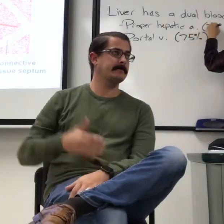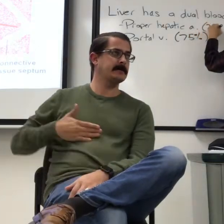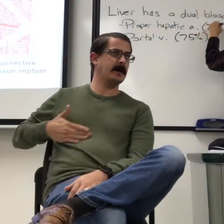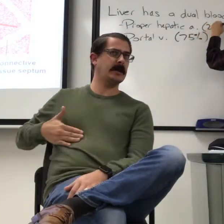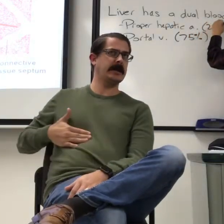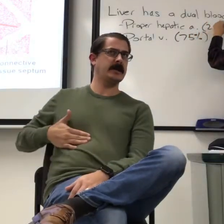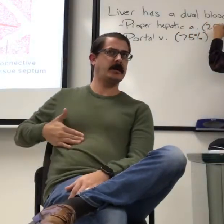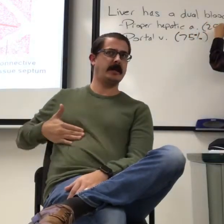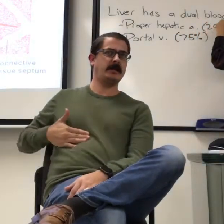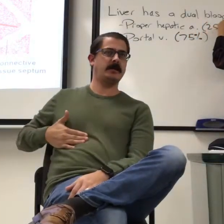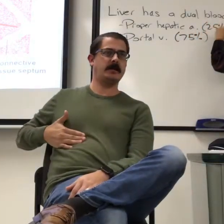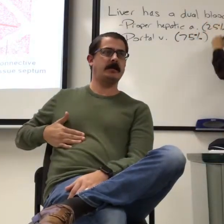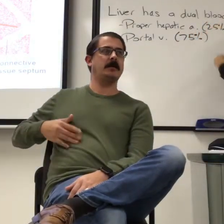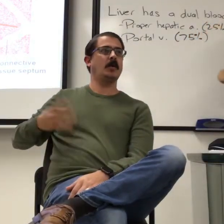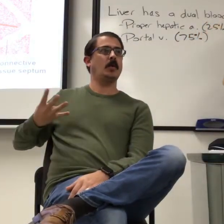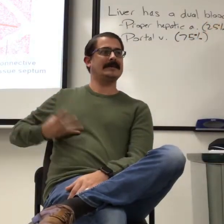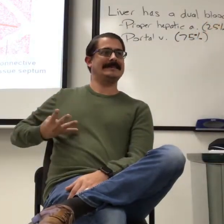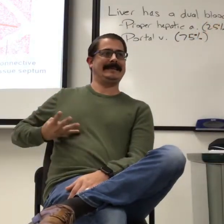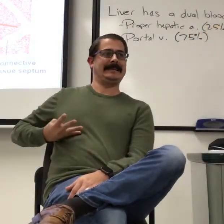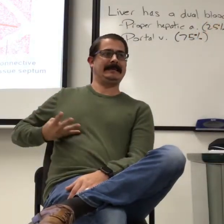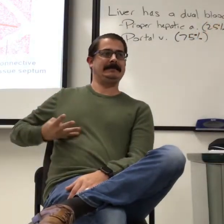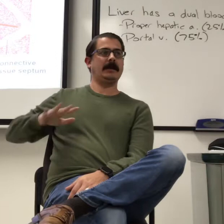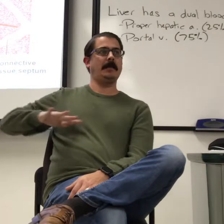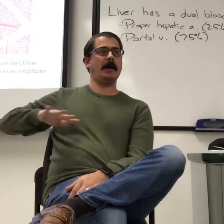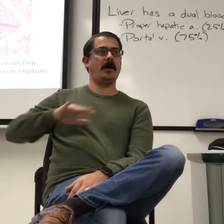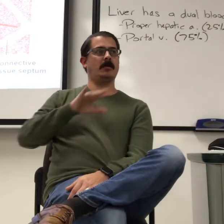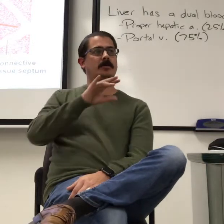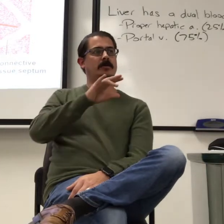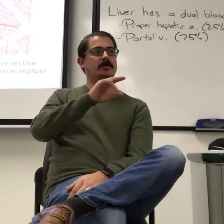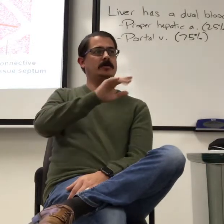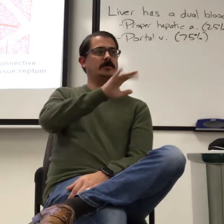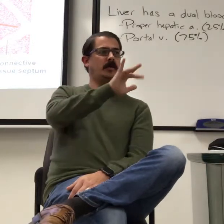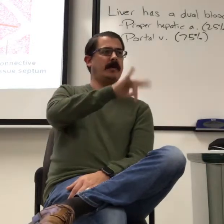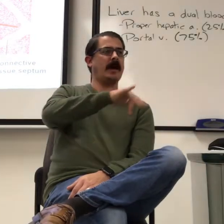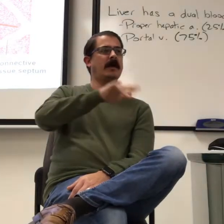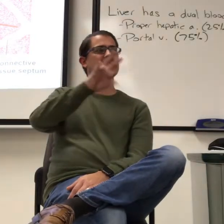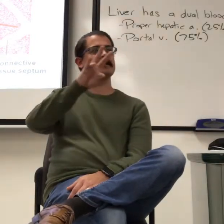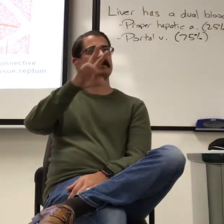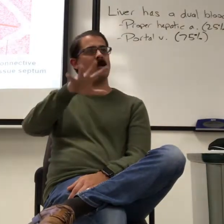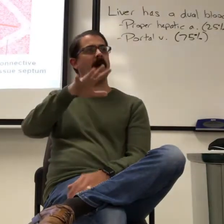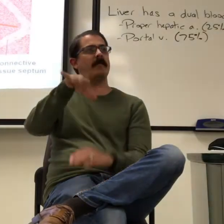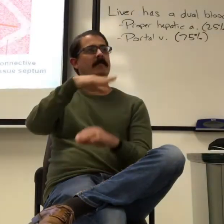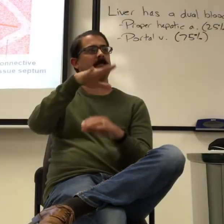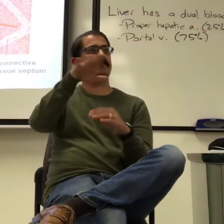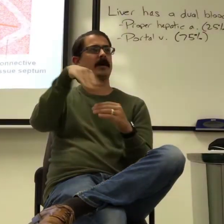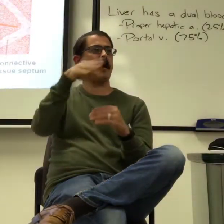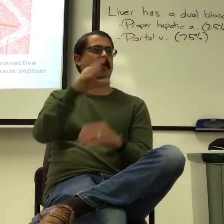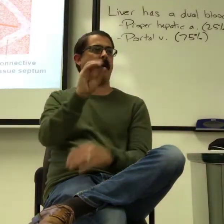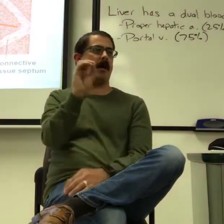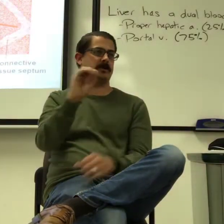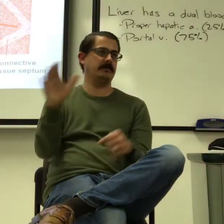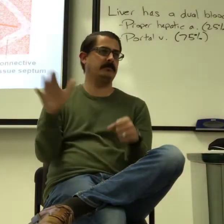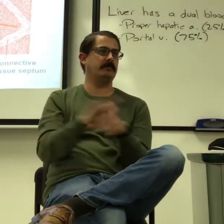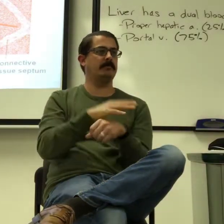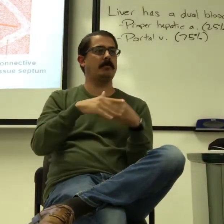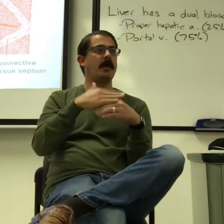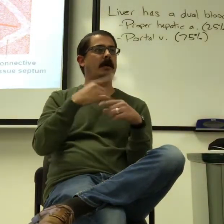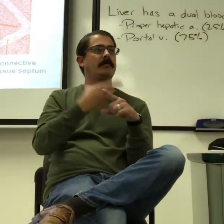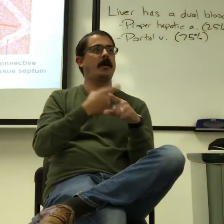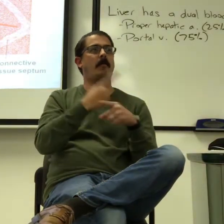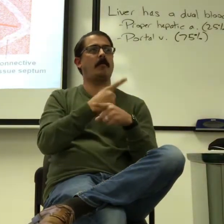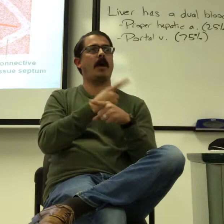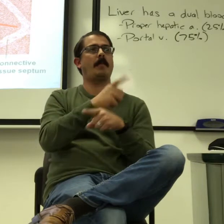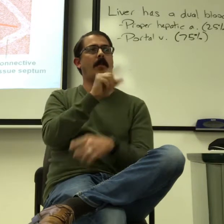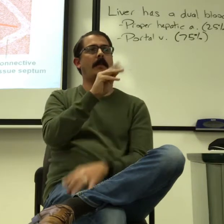about 75-25%. 75% portal blood, about 25% is the oxygen-rich blood from proper hepatic artery.